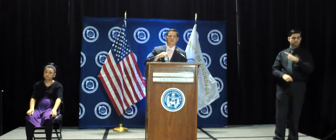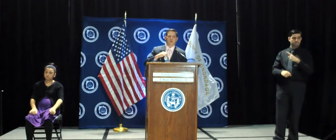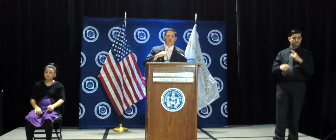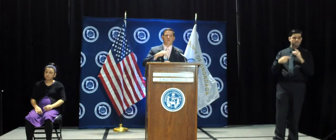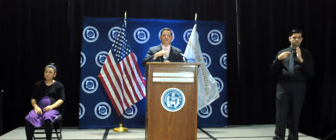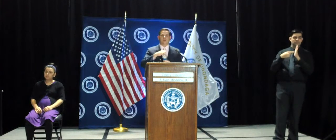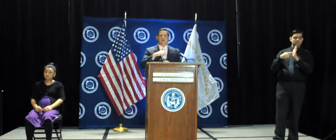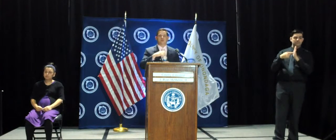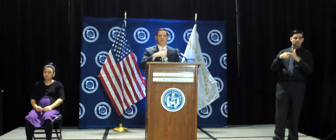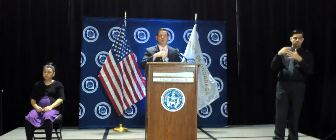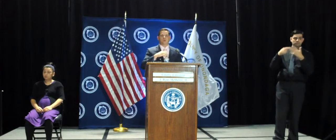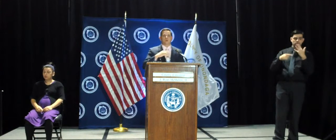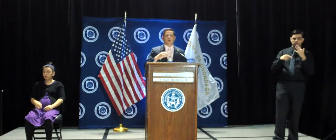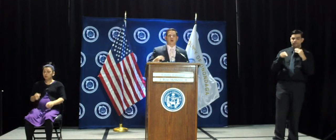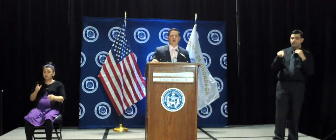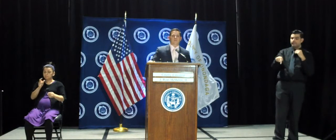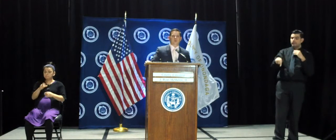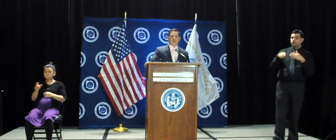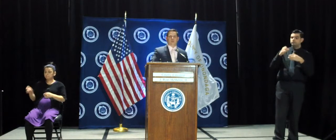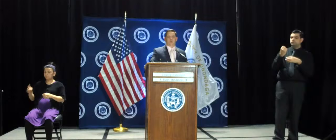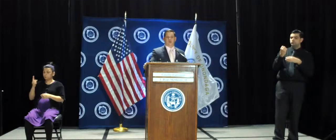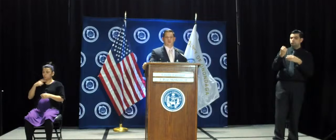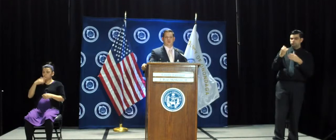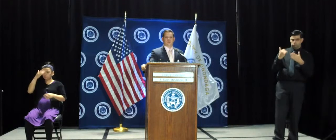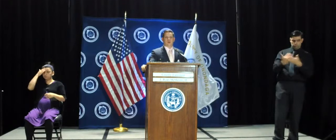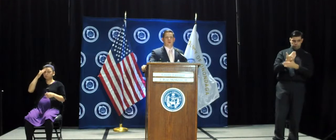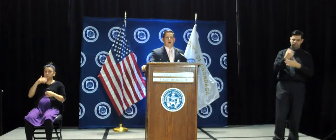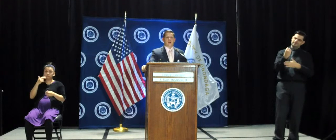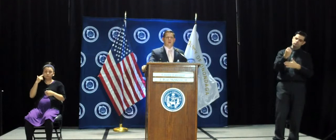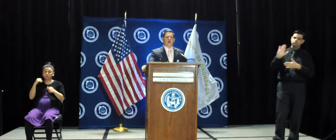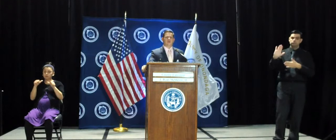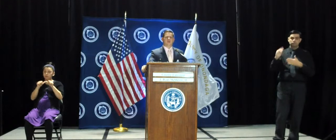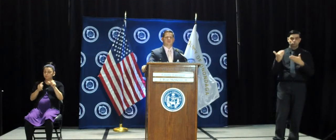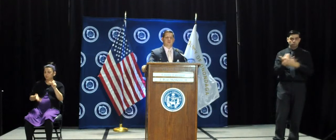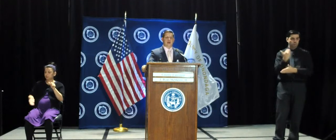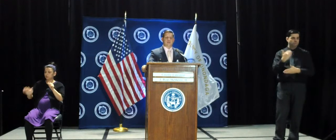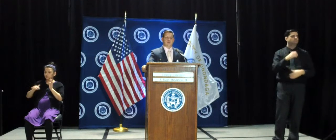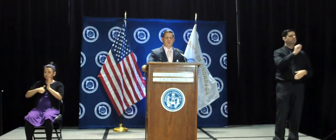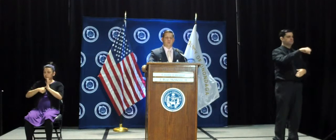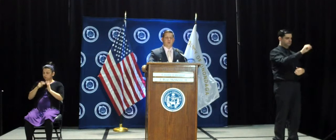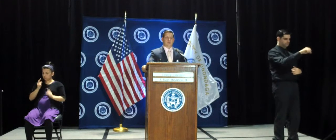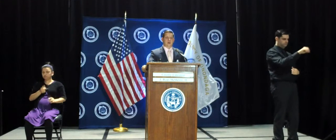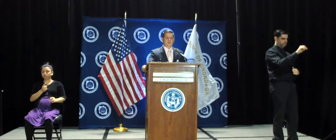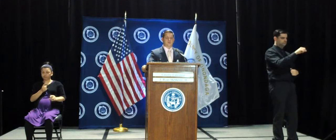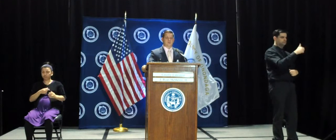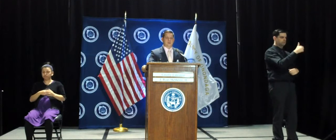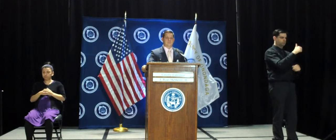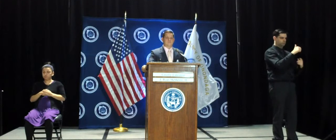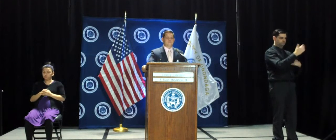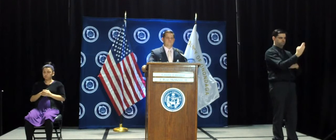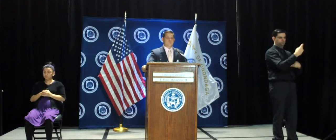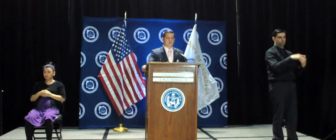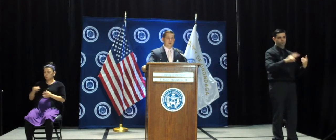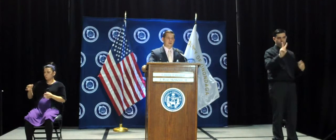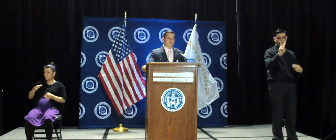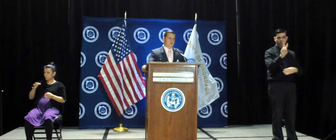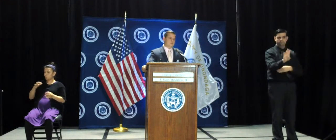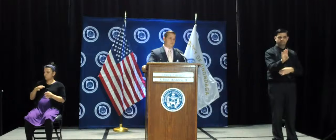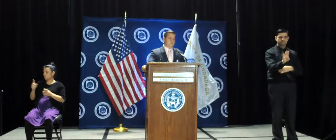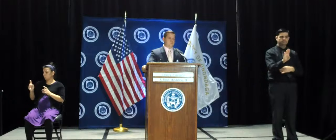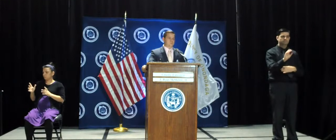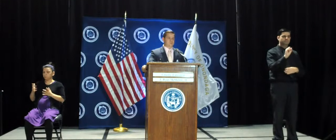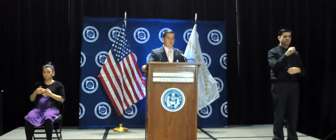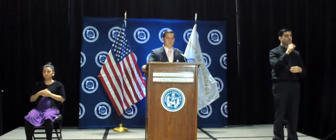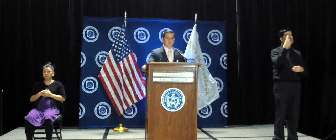Yeah, that's new. So 10 to 2. You got to pre-register. I know there are still some slots available, but again, this is kind